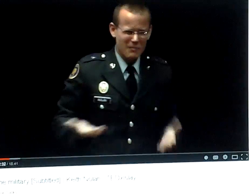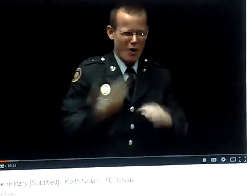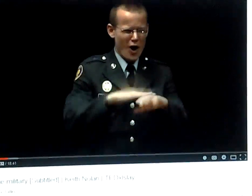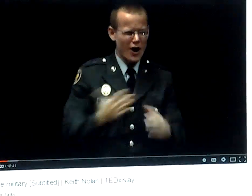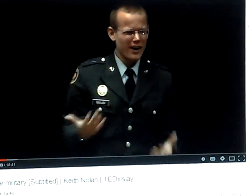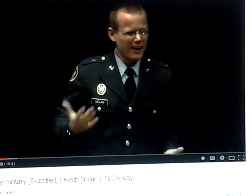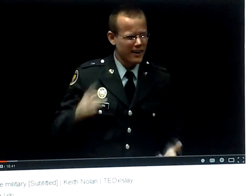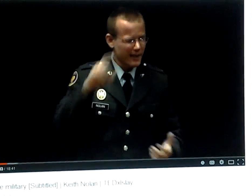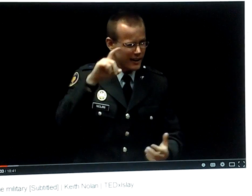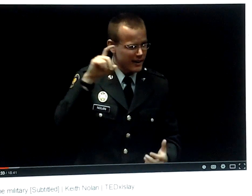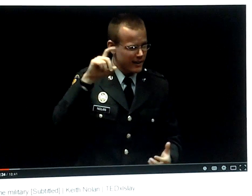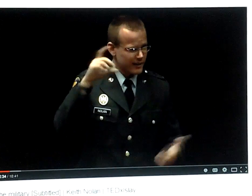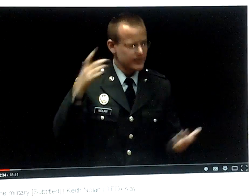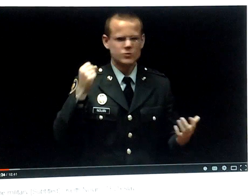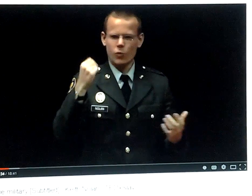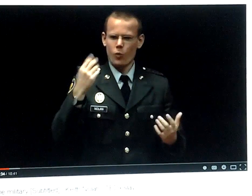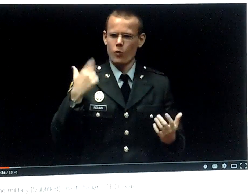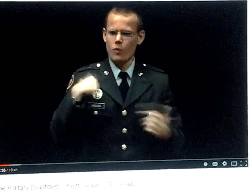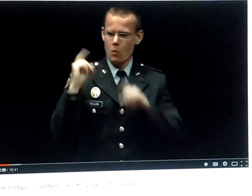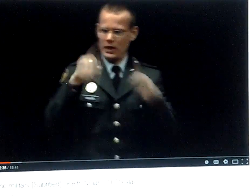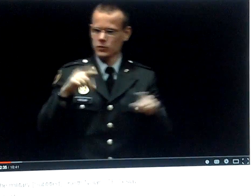was in the military.